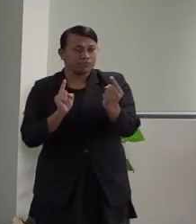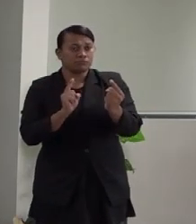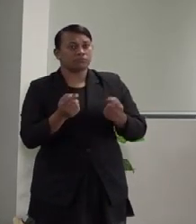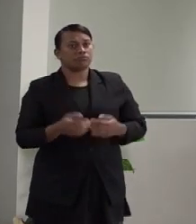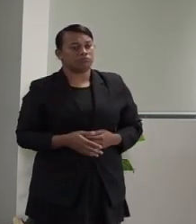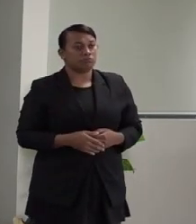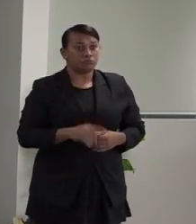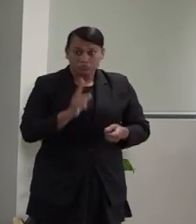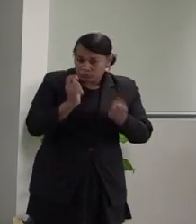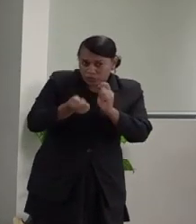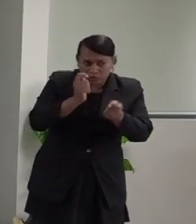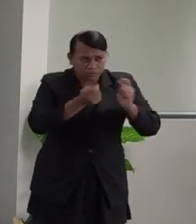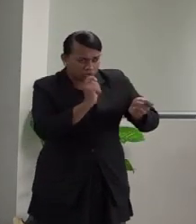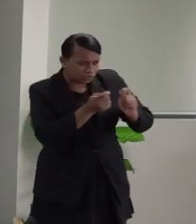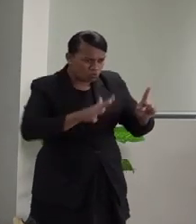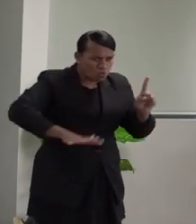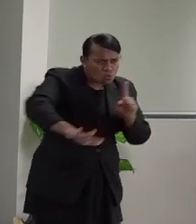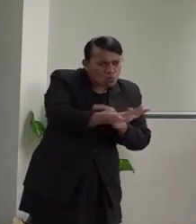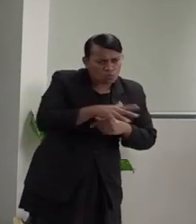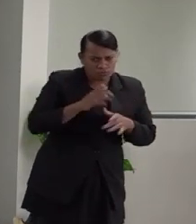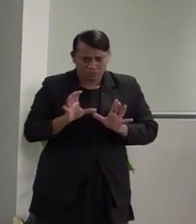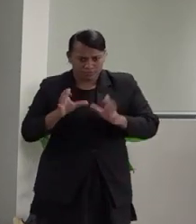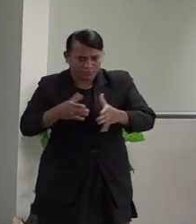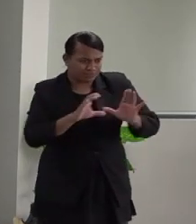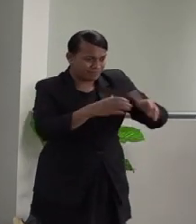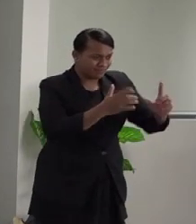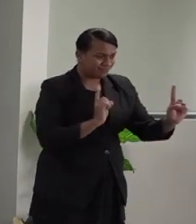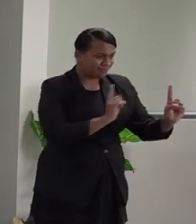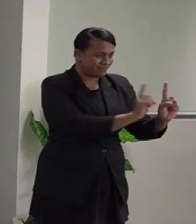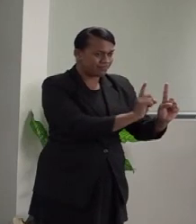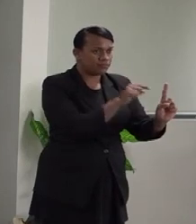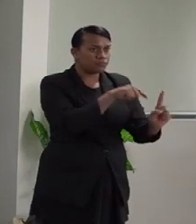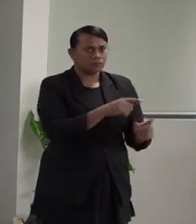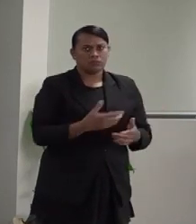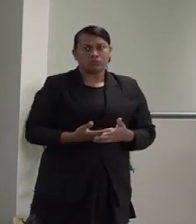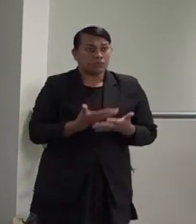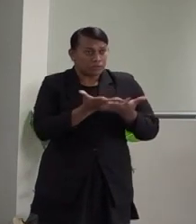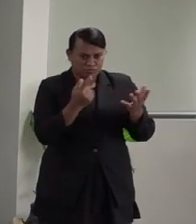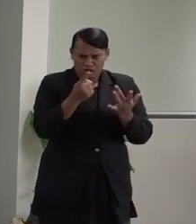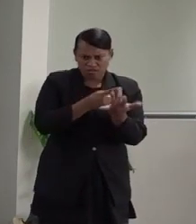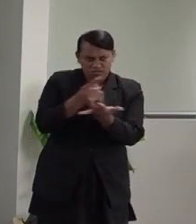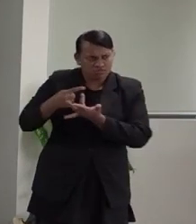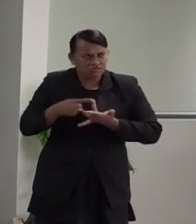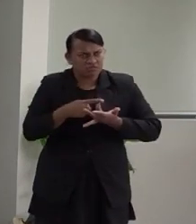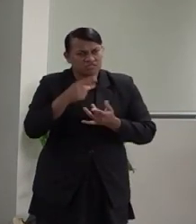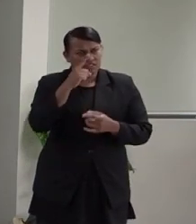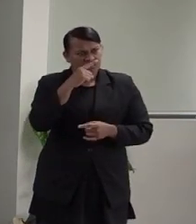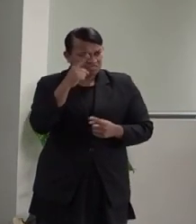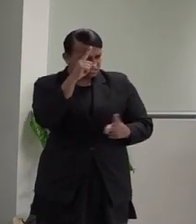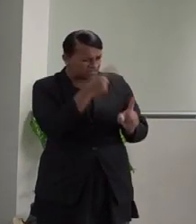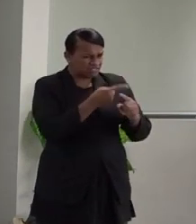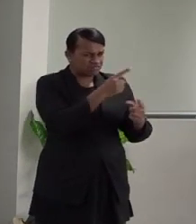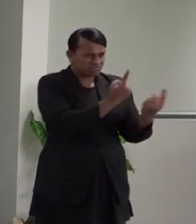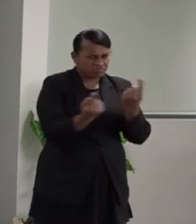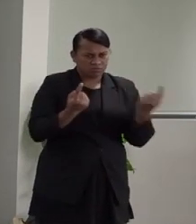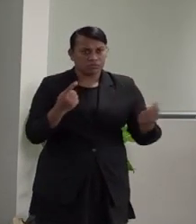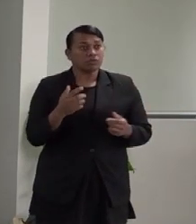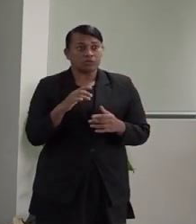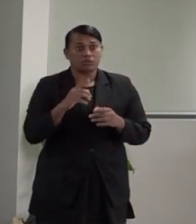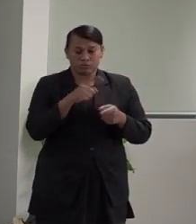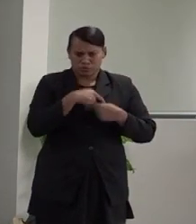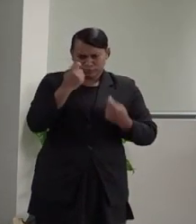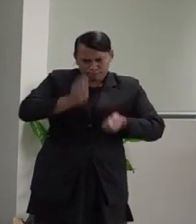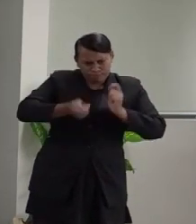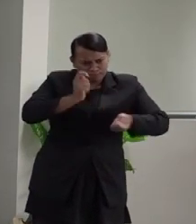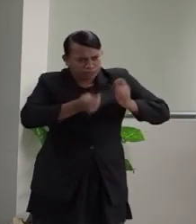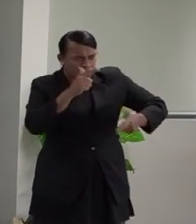into contact with any other confirmed COVID-19 patients. That team quickly